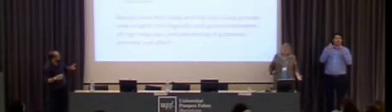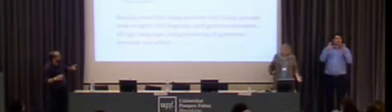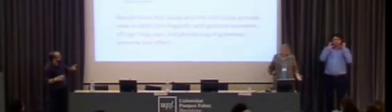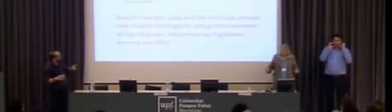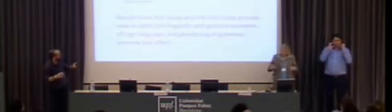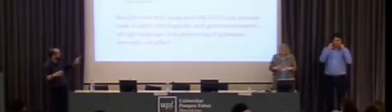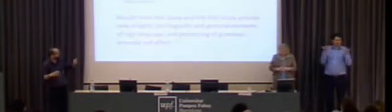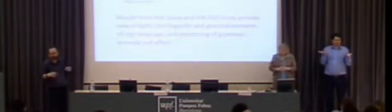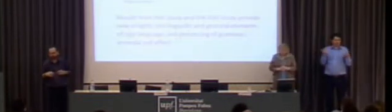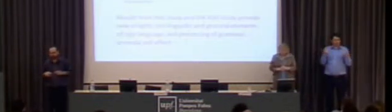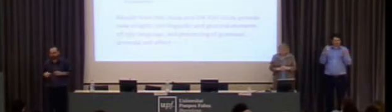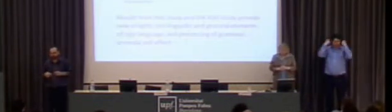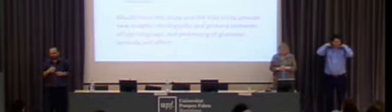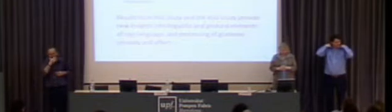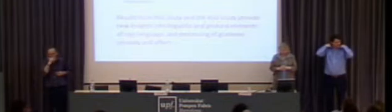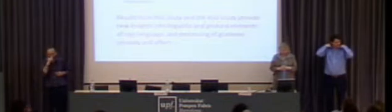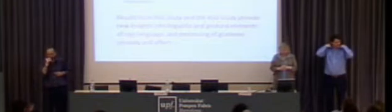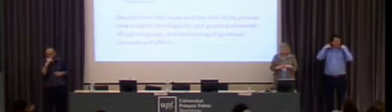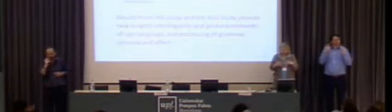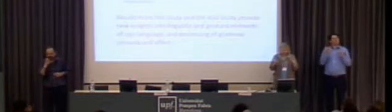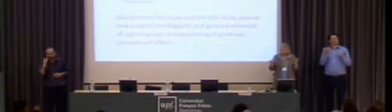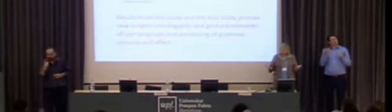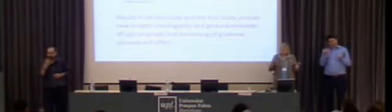So we have to conclude that they can,